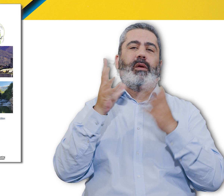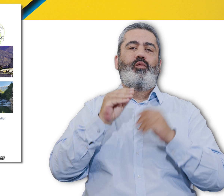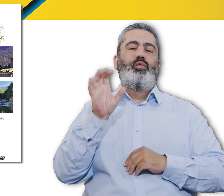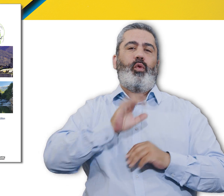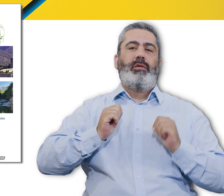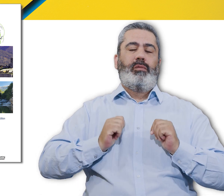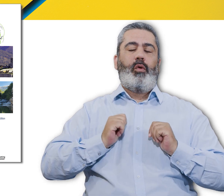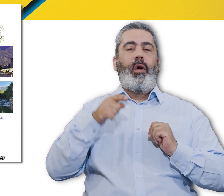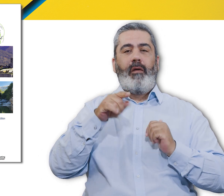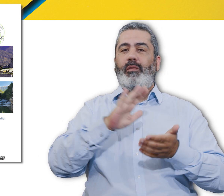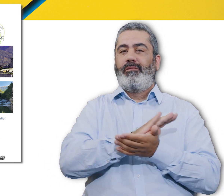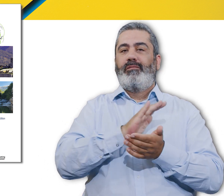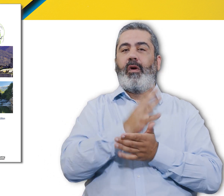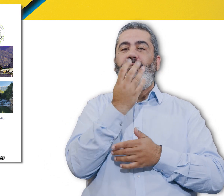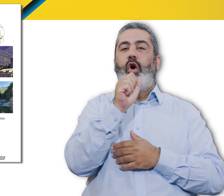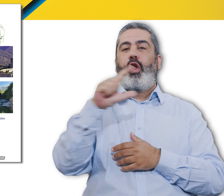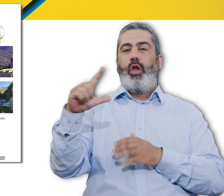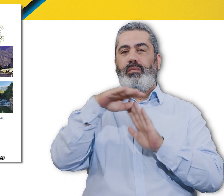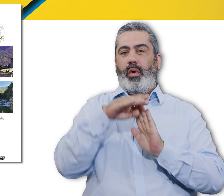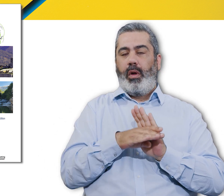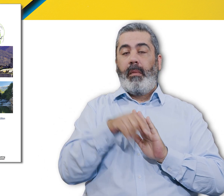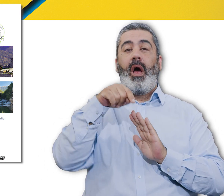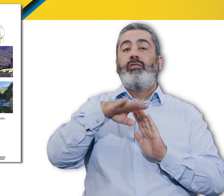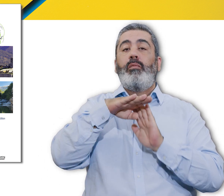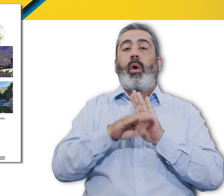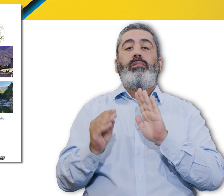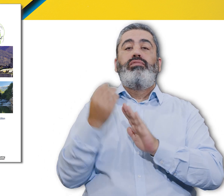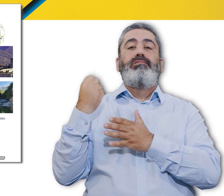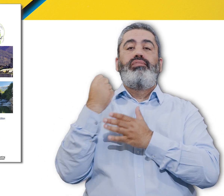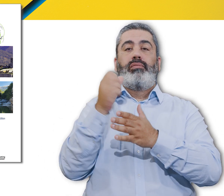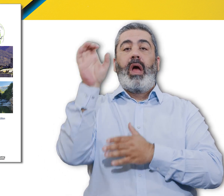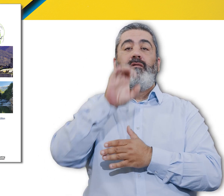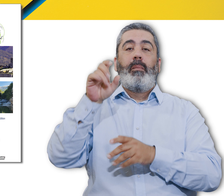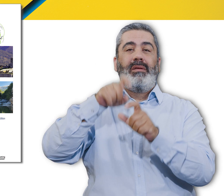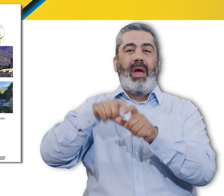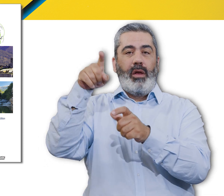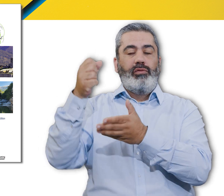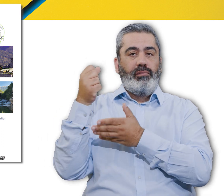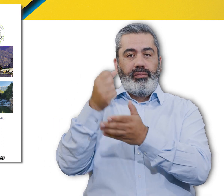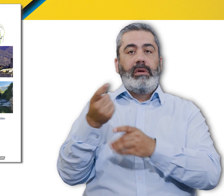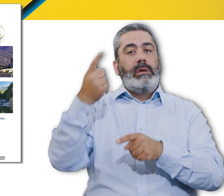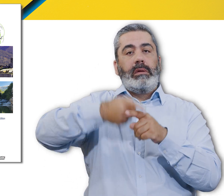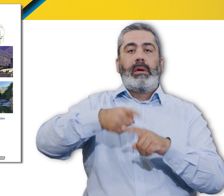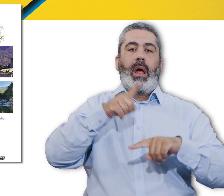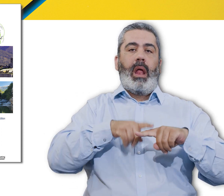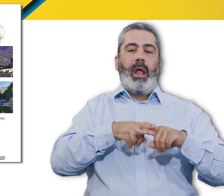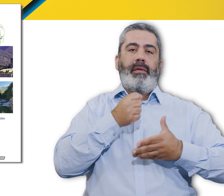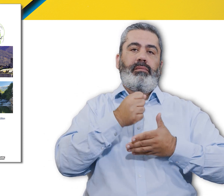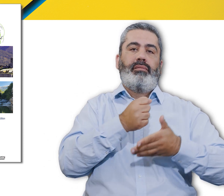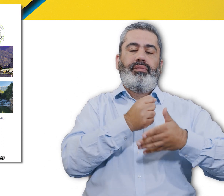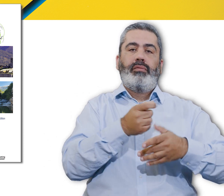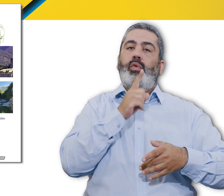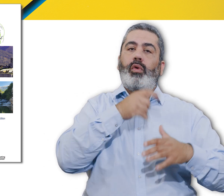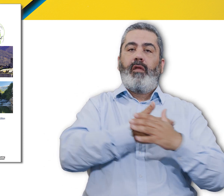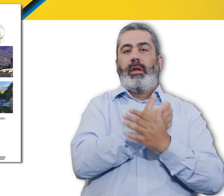Project co-funded by the European Union and national funds of the countries participating in the Inter-IPA Cross-Border Cooperation Programme